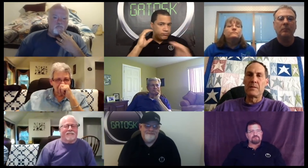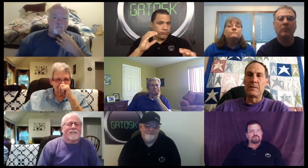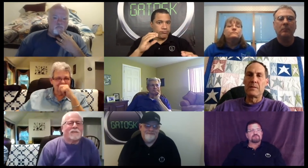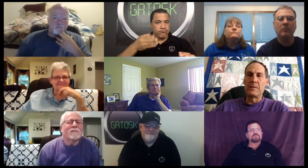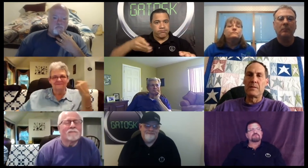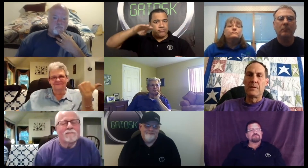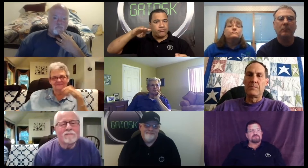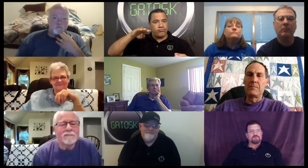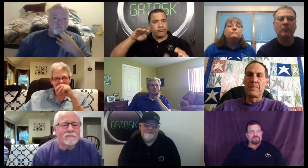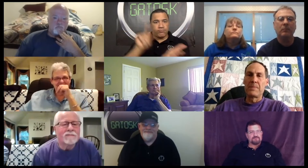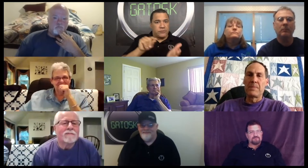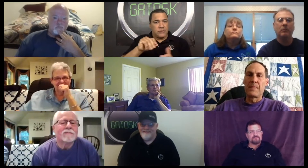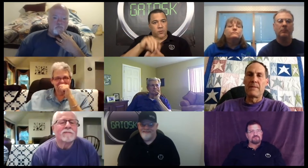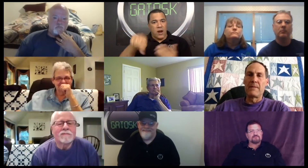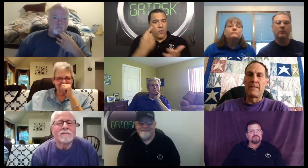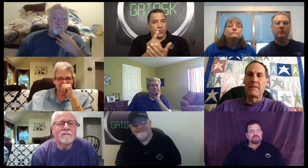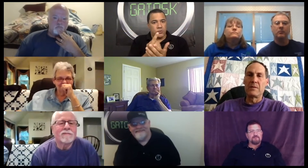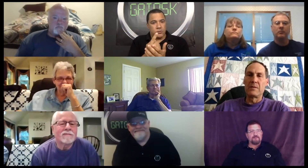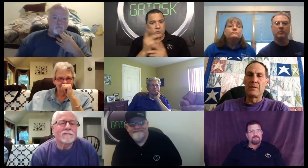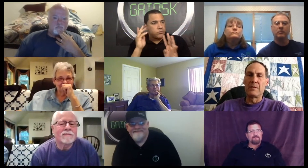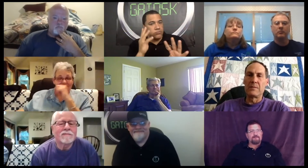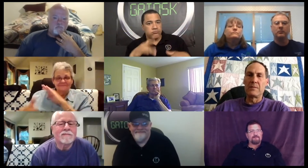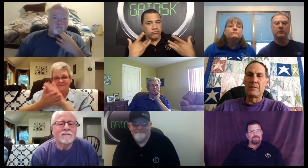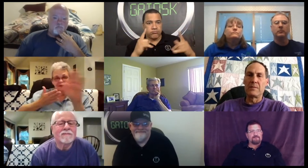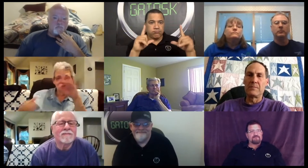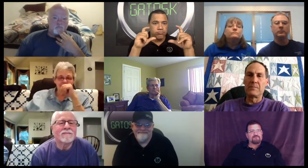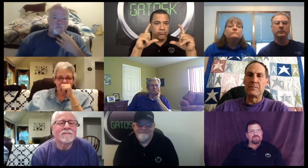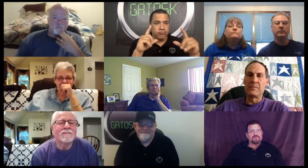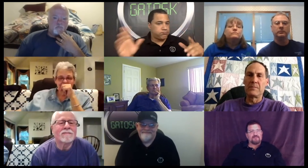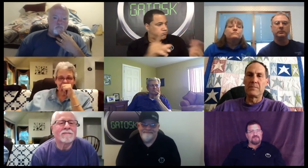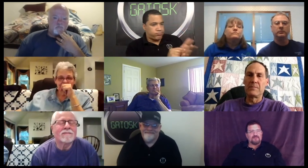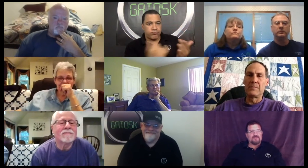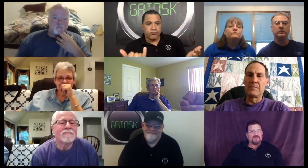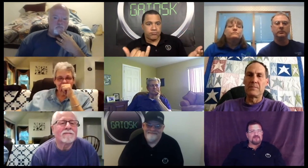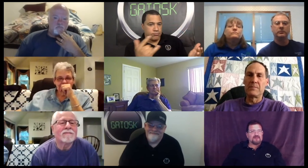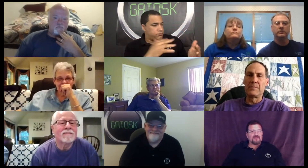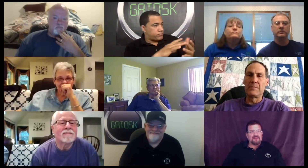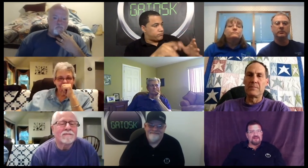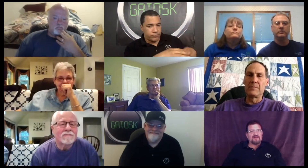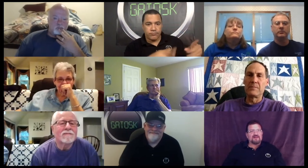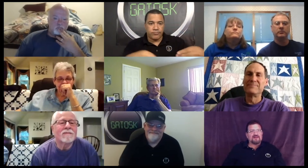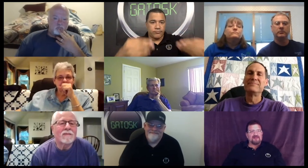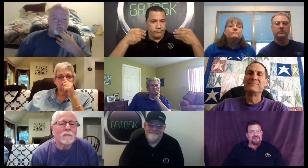or that opens up and it prints. You could print in an hour, and people could take a photo and just walk up